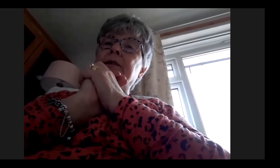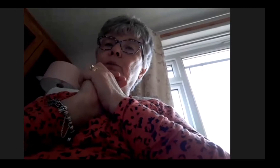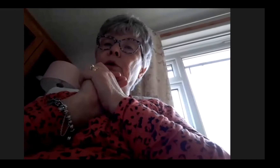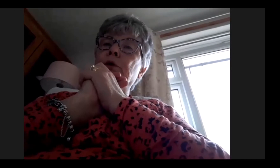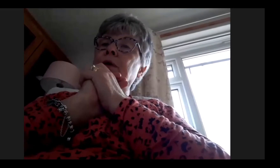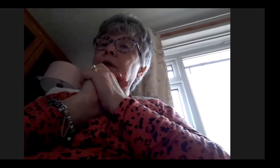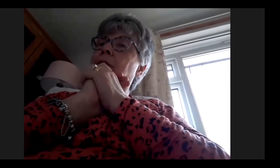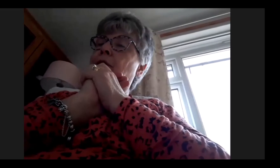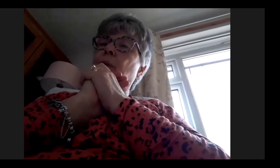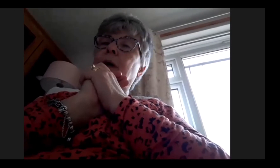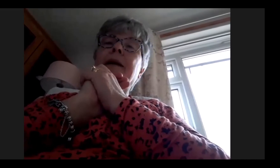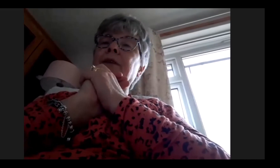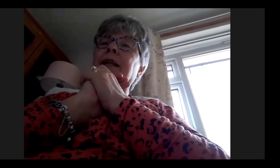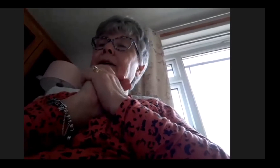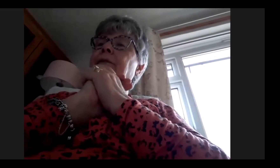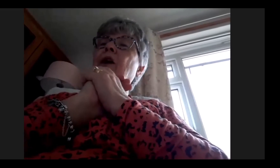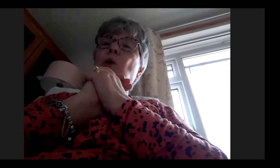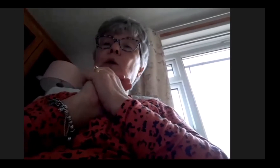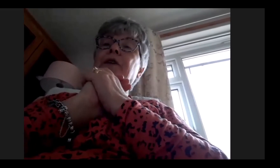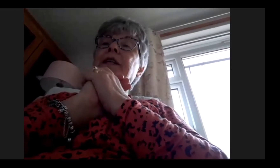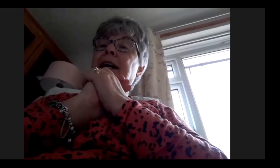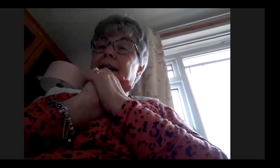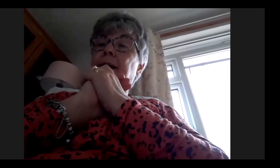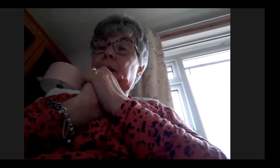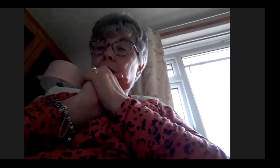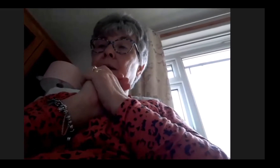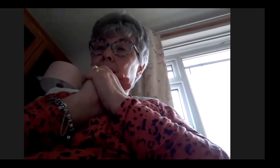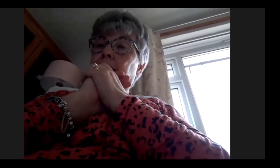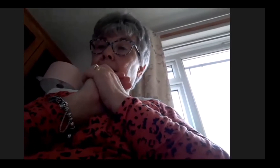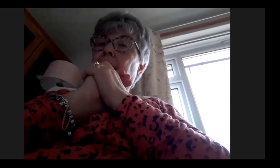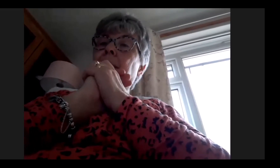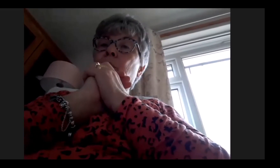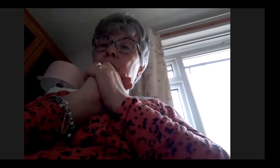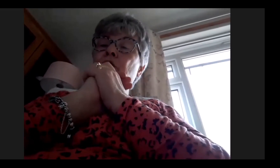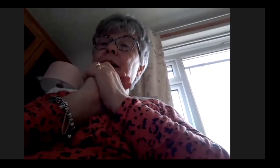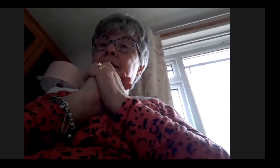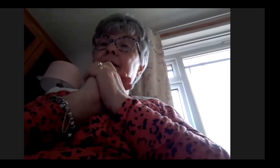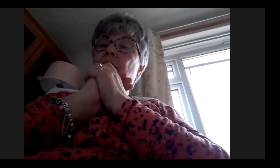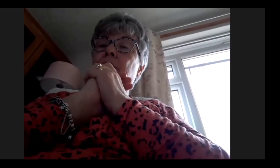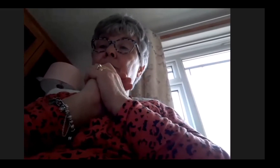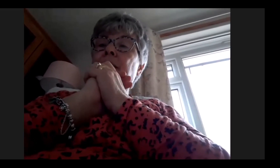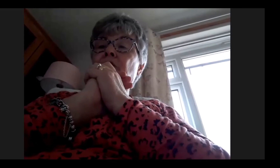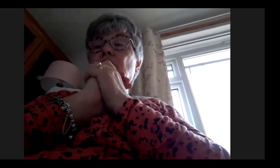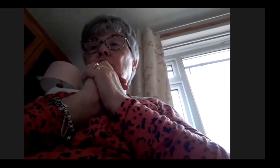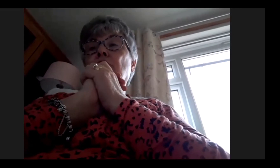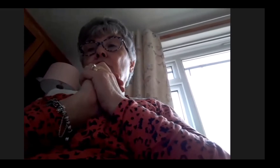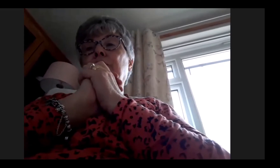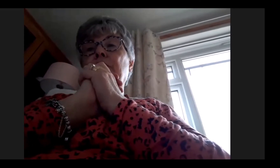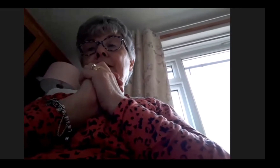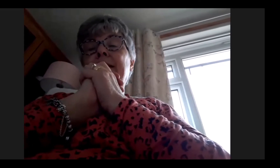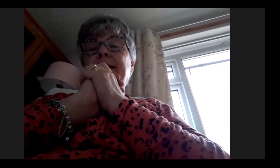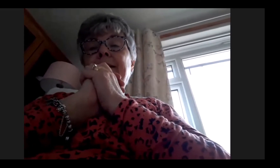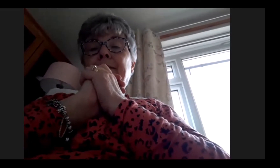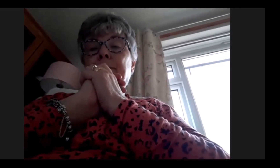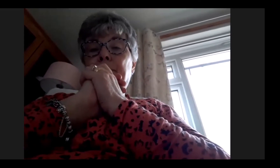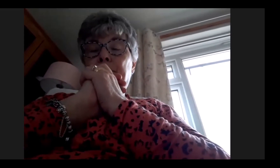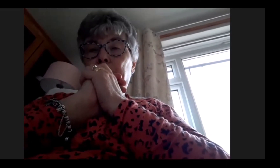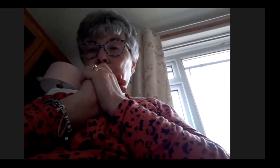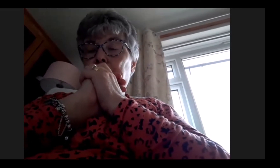someone who's deaf, you will have to give the whole of your name. And then when you get to know them, then you just do the first letter. Yeah, like